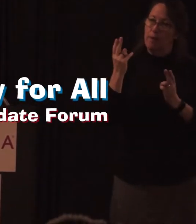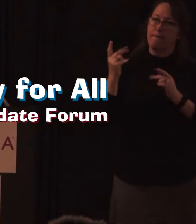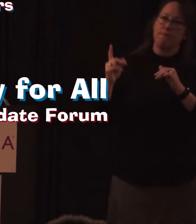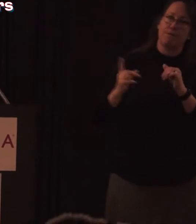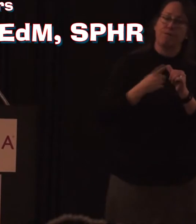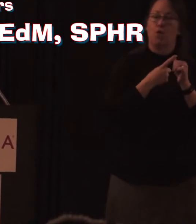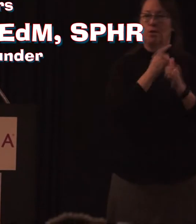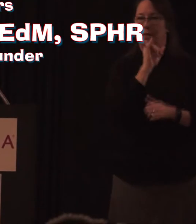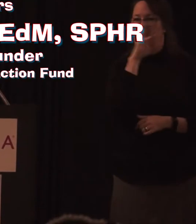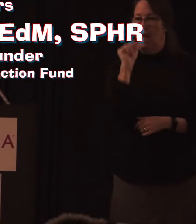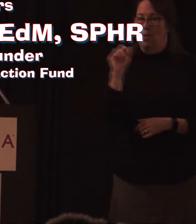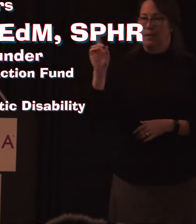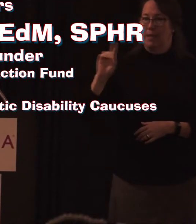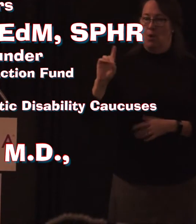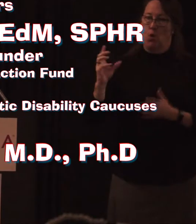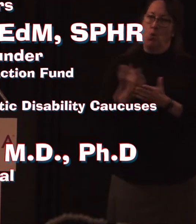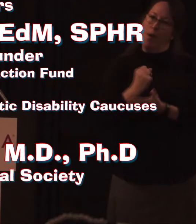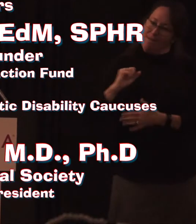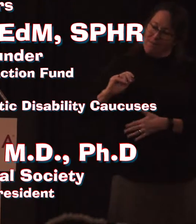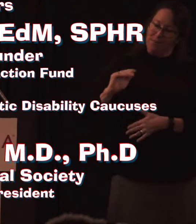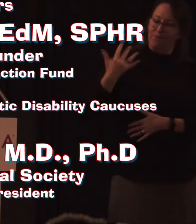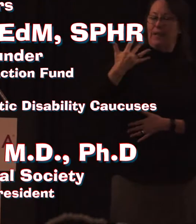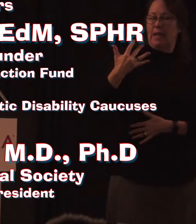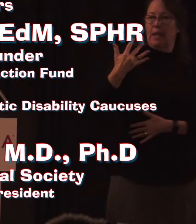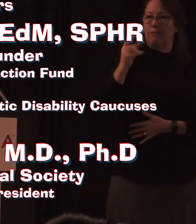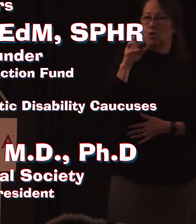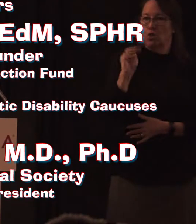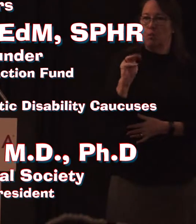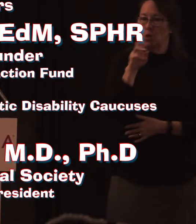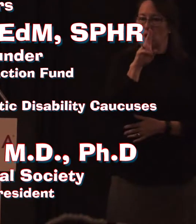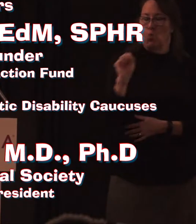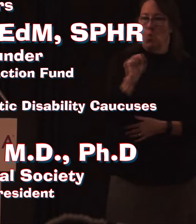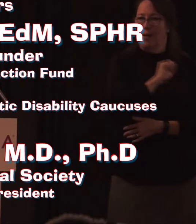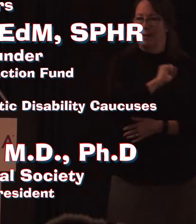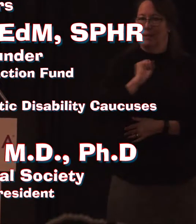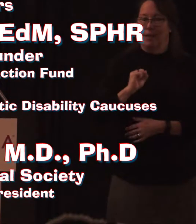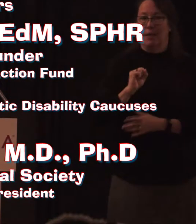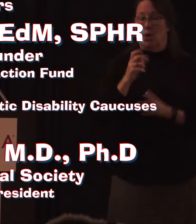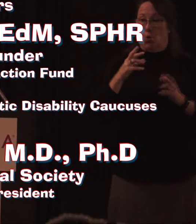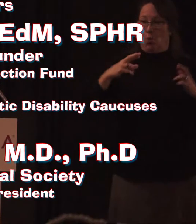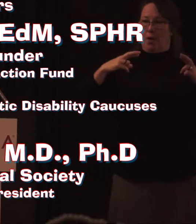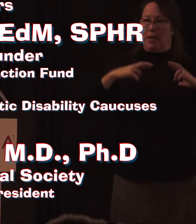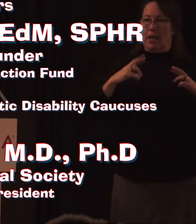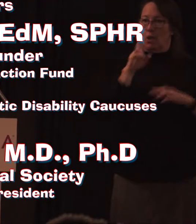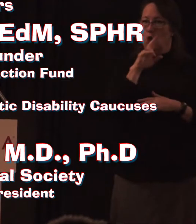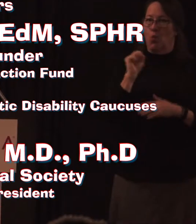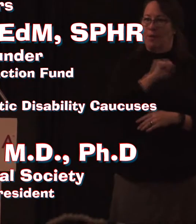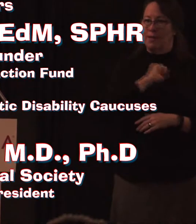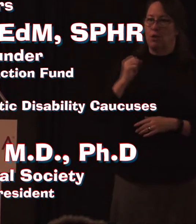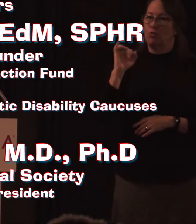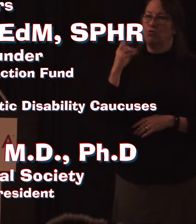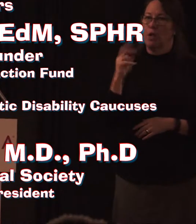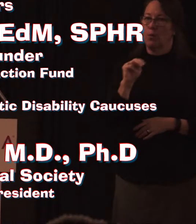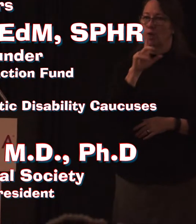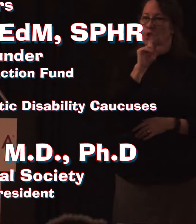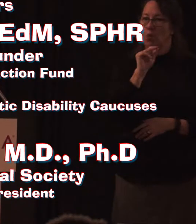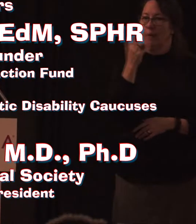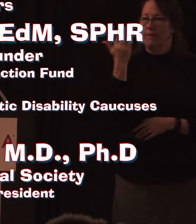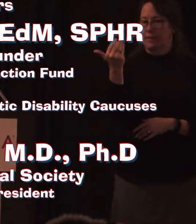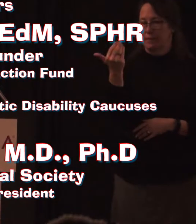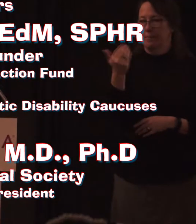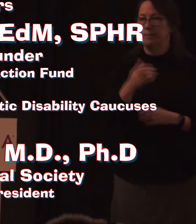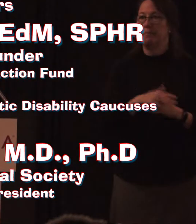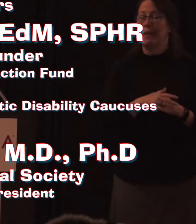becoming the first Iowa Democrat to win a fifth term in the U.S. Senate. He retired from the United States Senate in January